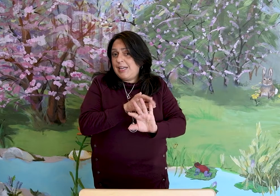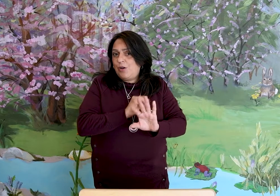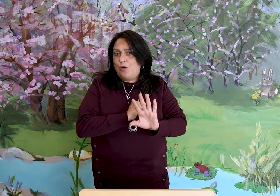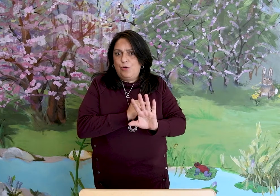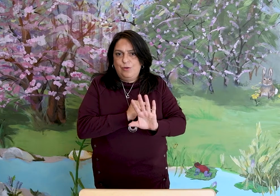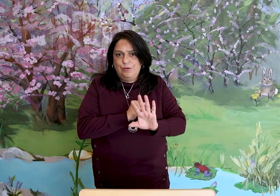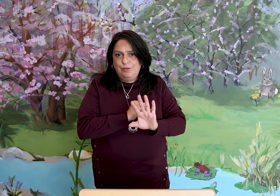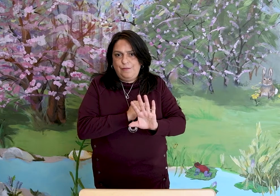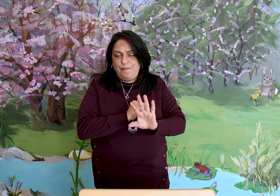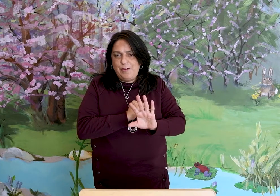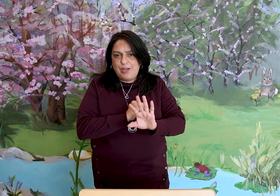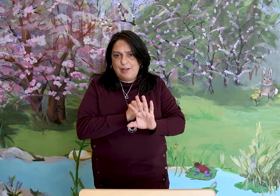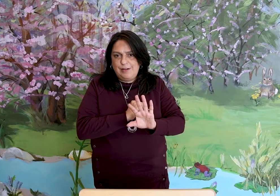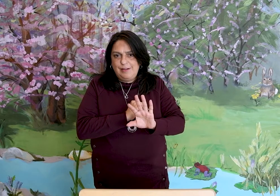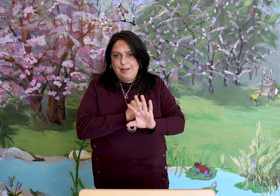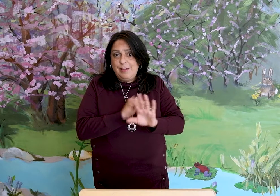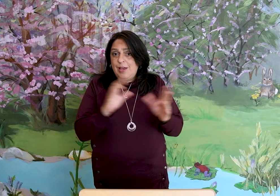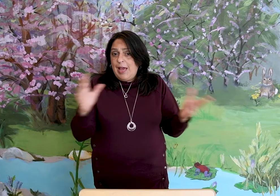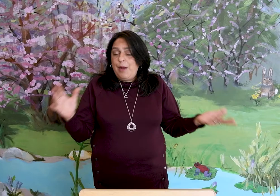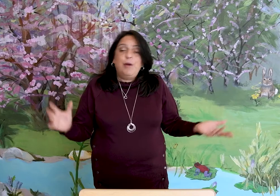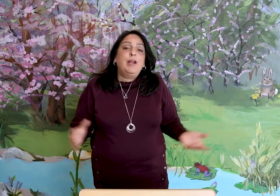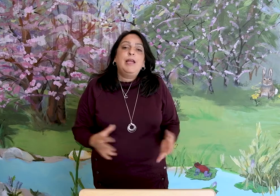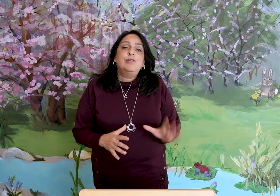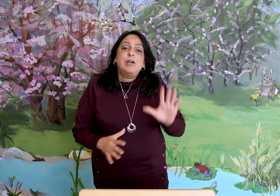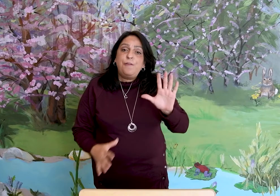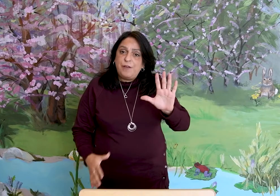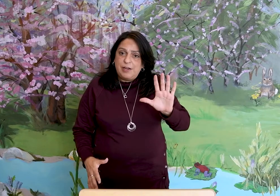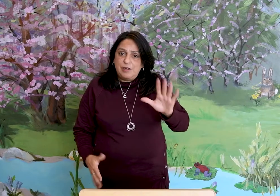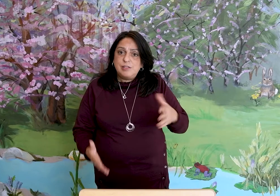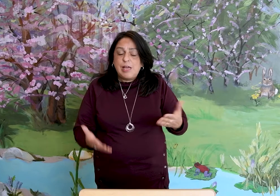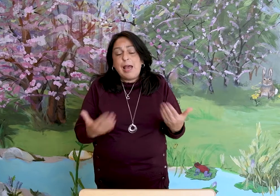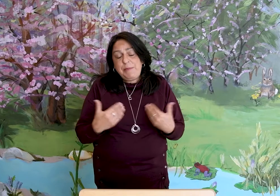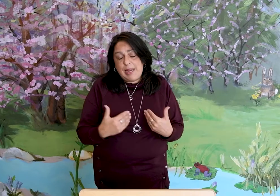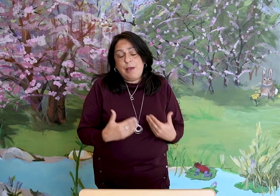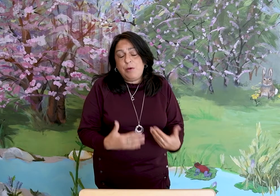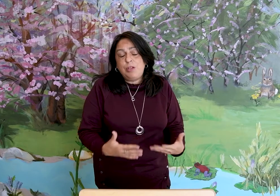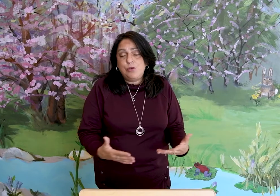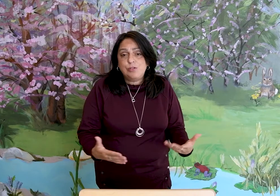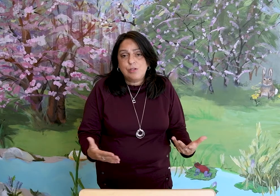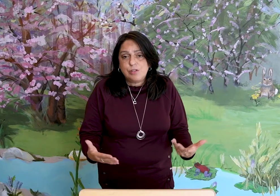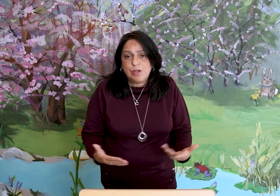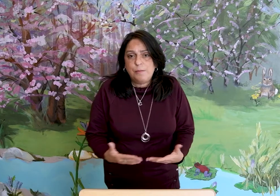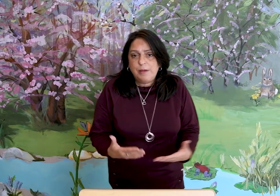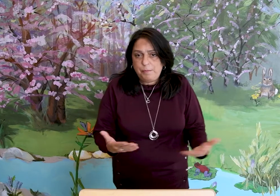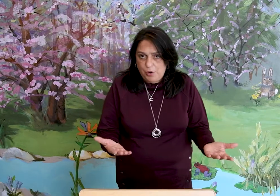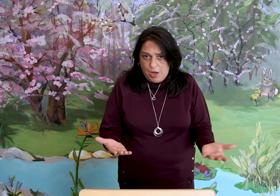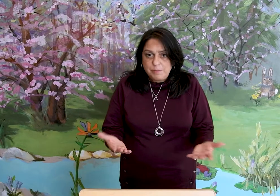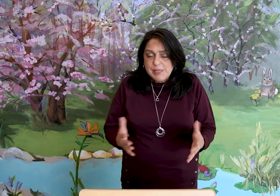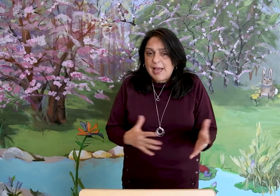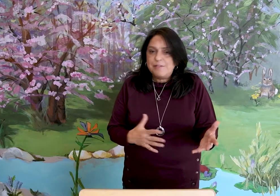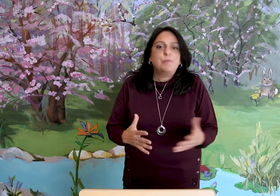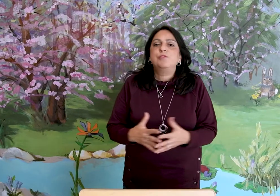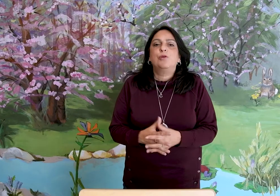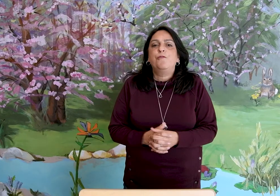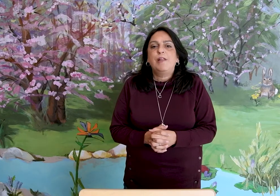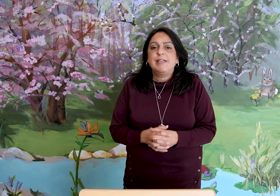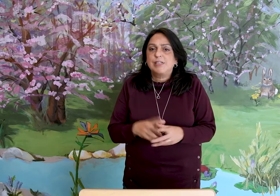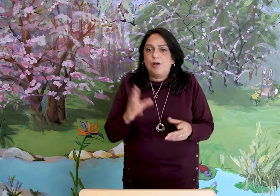1, 2, 3, 4, 5. Very good. And we're gonna use our fingers. I mean, I will use some props. I have some snowflakes cut out